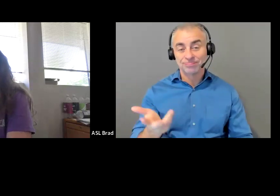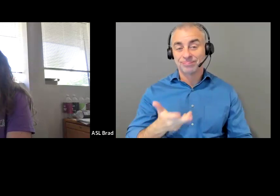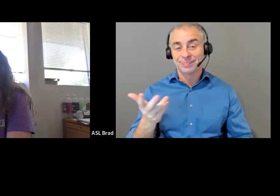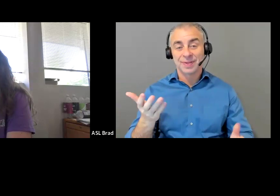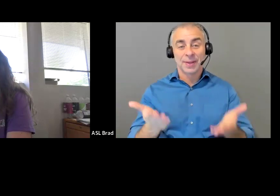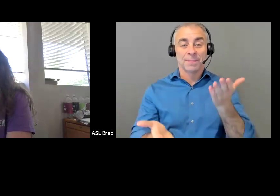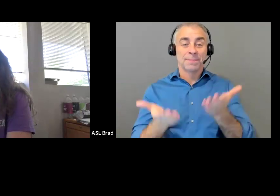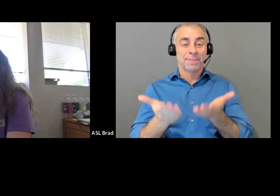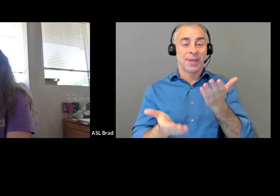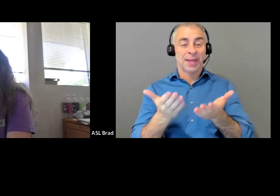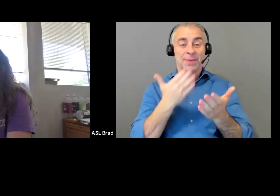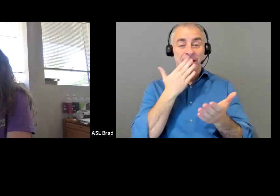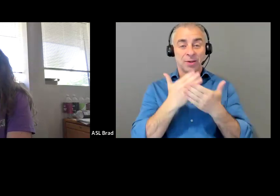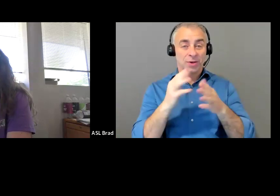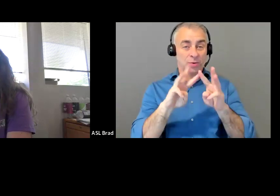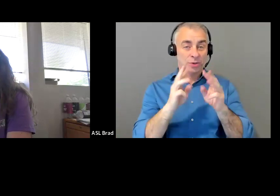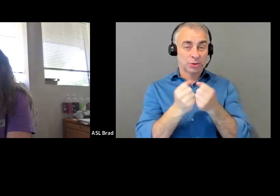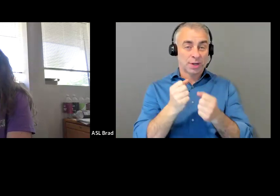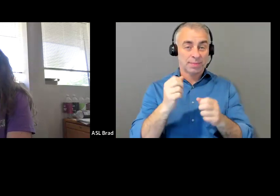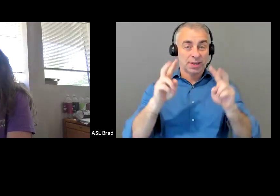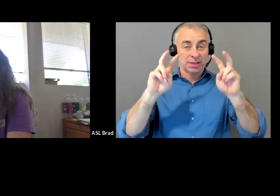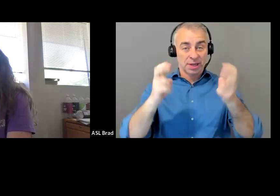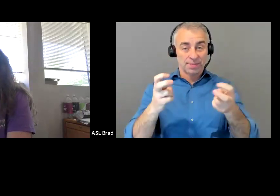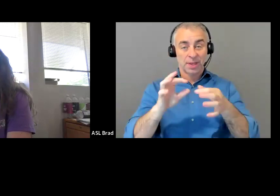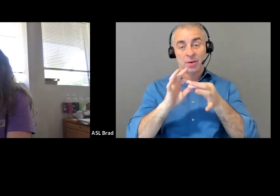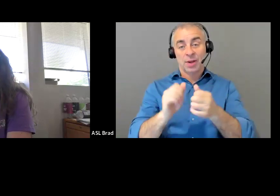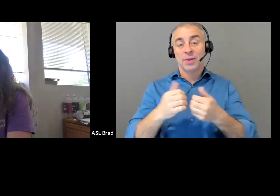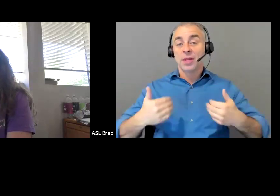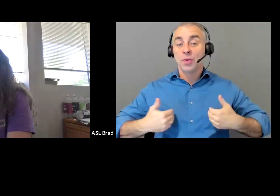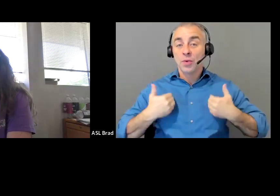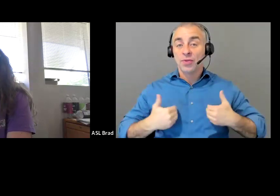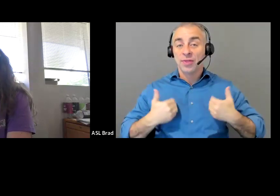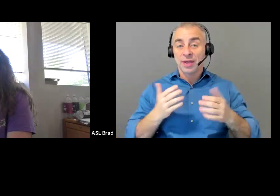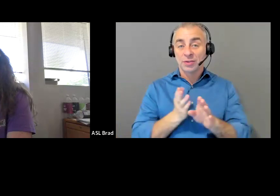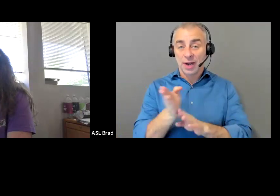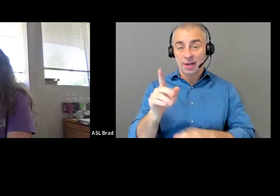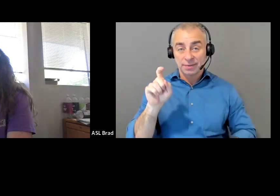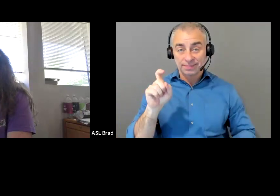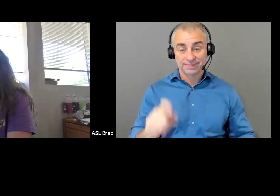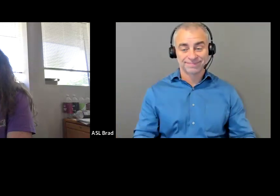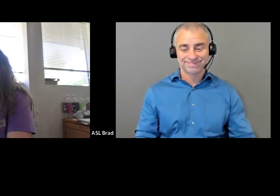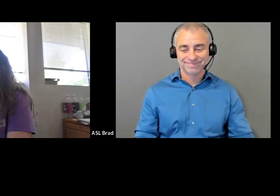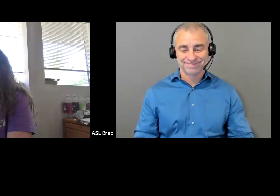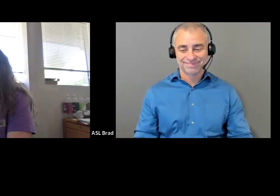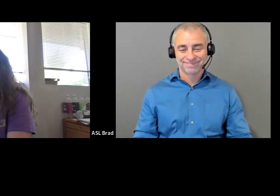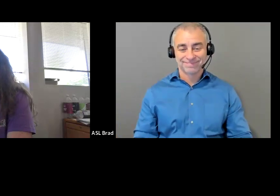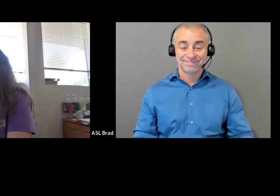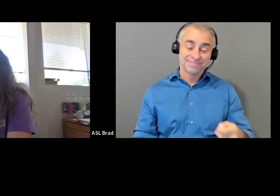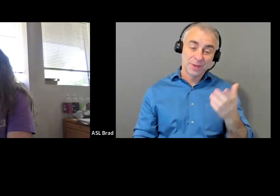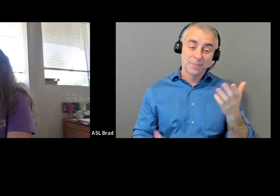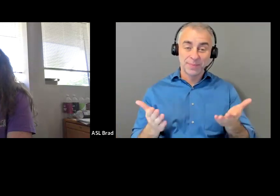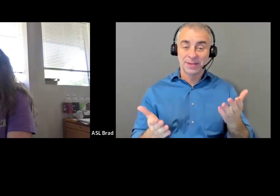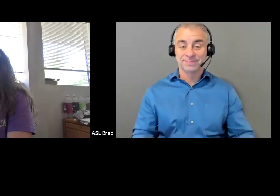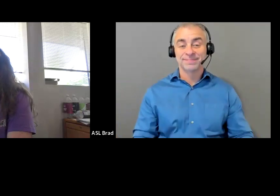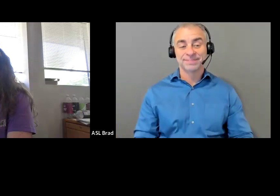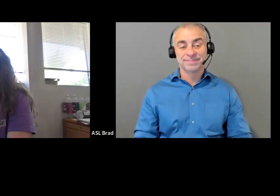maybe a good workshop topic for the youth stuff, a youth track, something to think Perhaps,